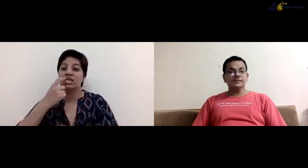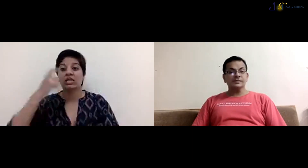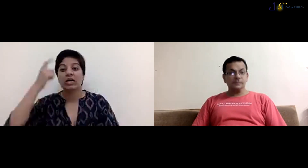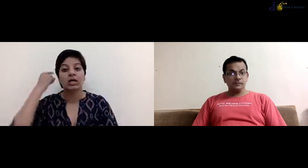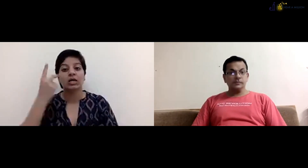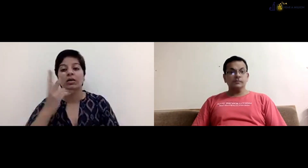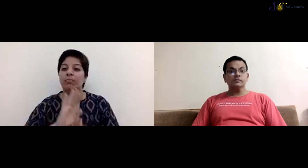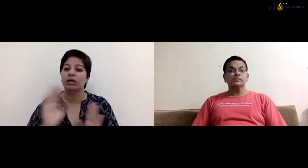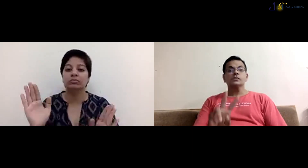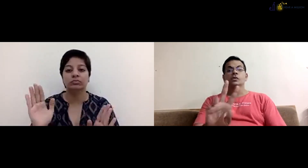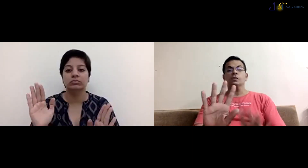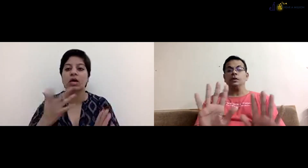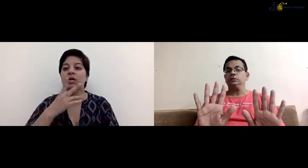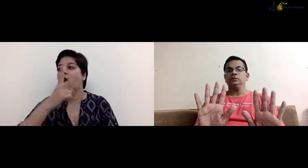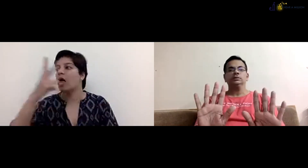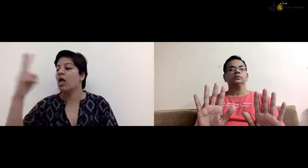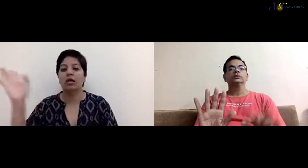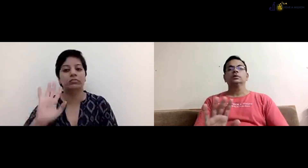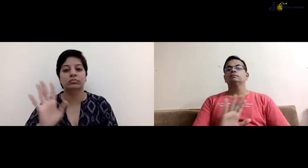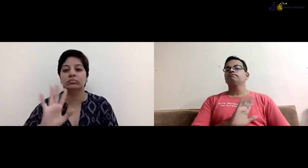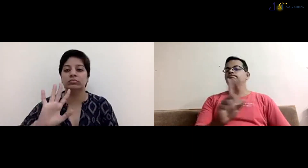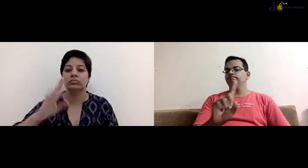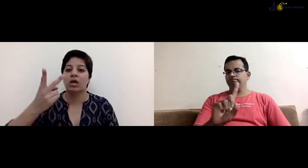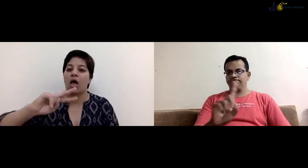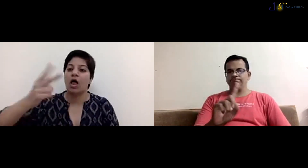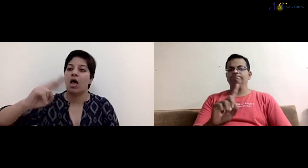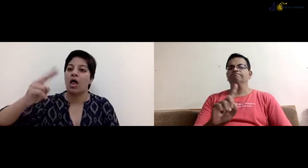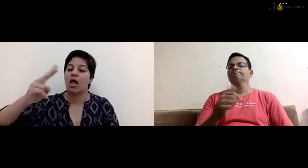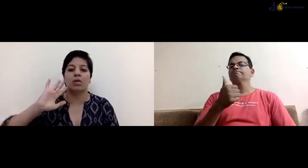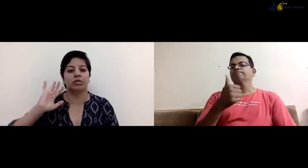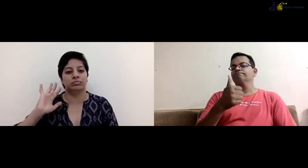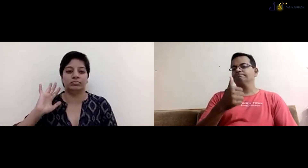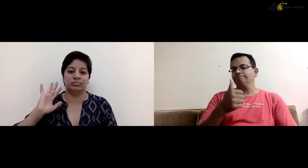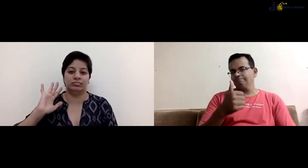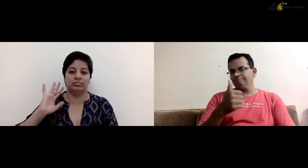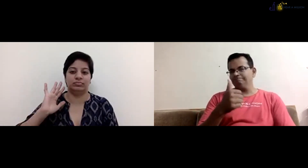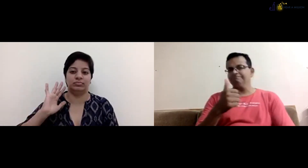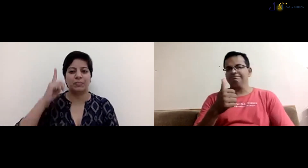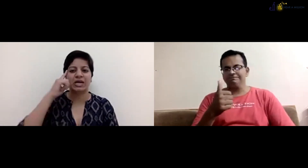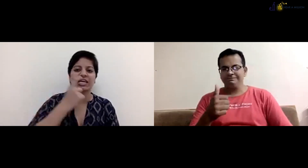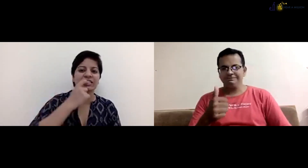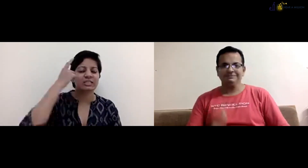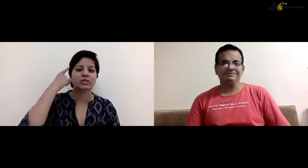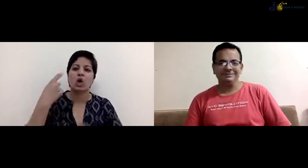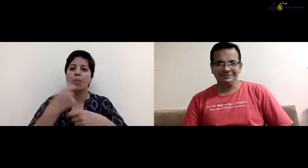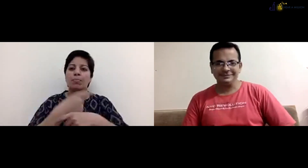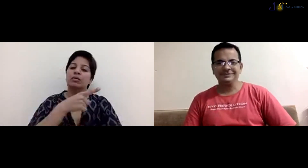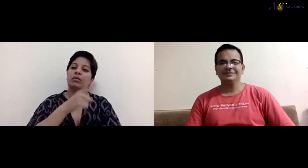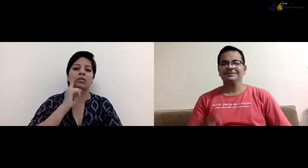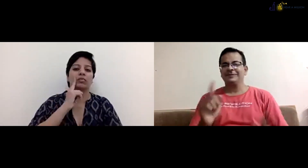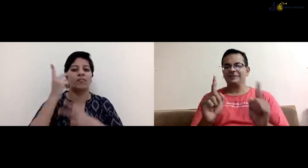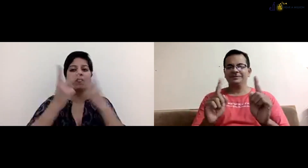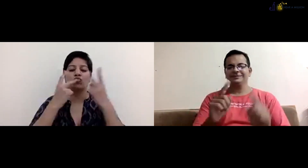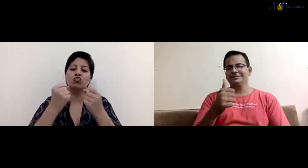white spelling it, or maybe black background or white background having it black color, not the other color. That's two color only, white or